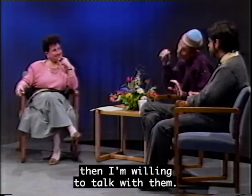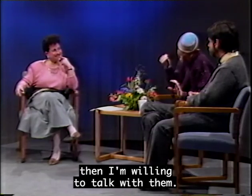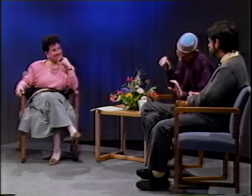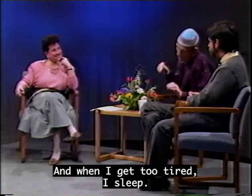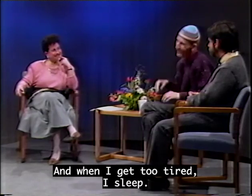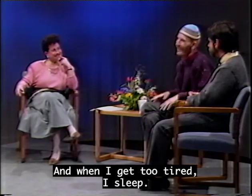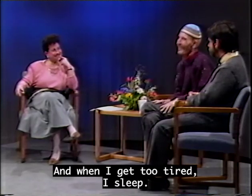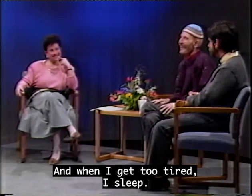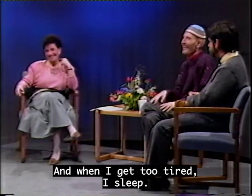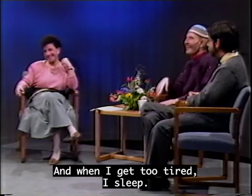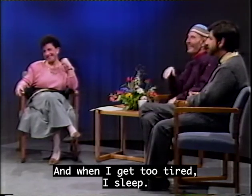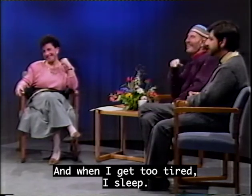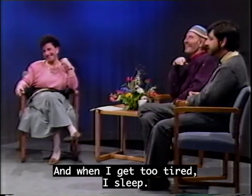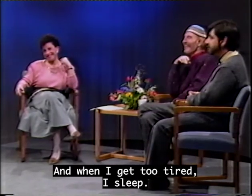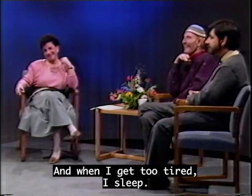with them. And when I get too tired, I sleep.